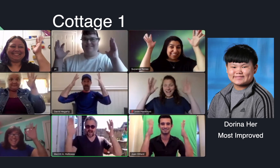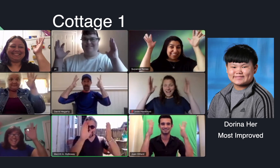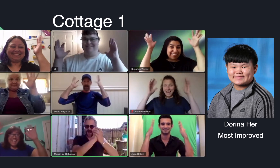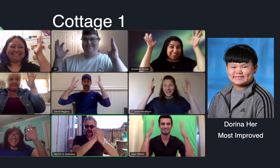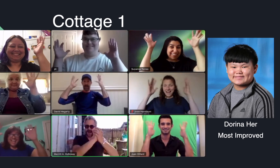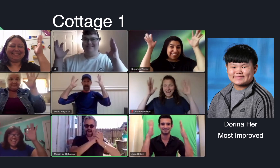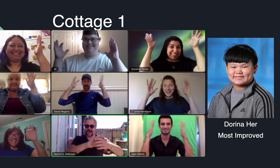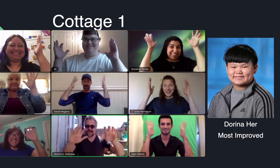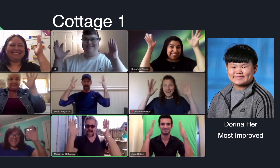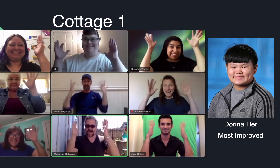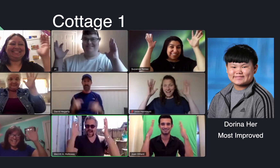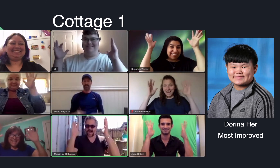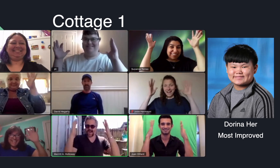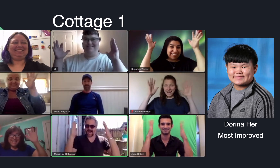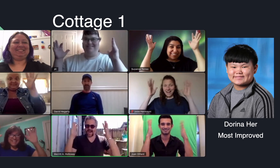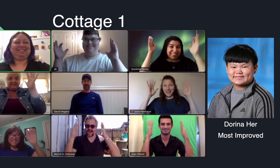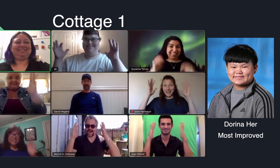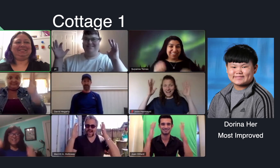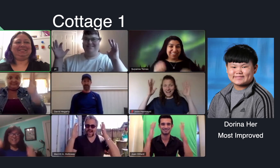Yay!